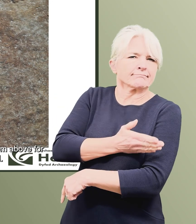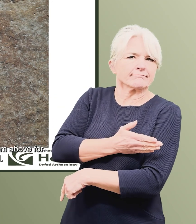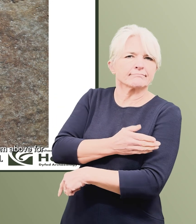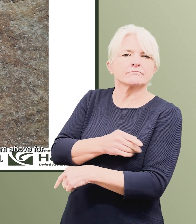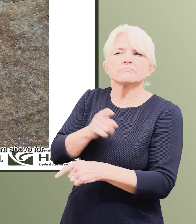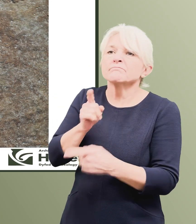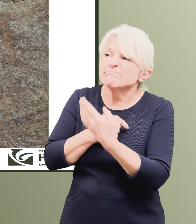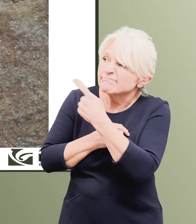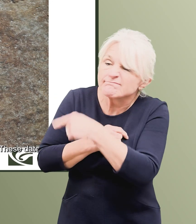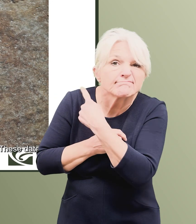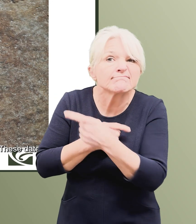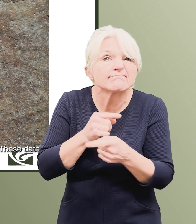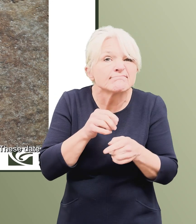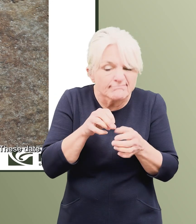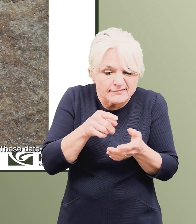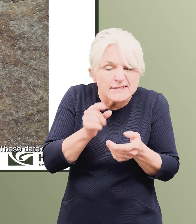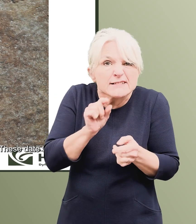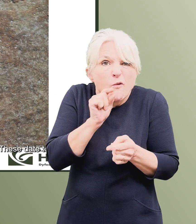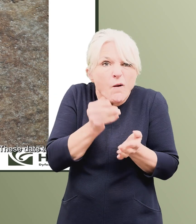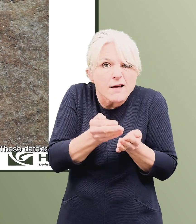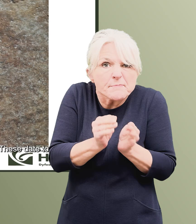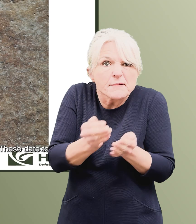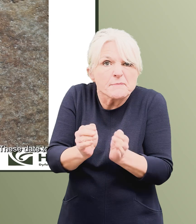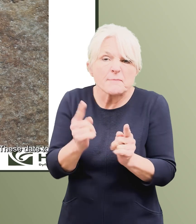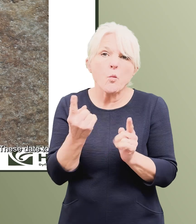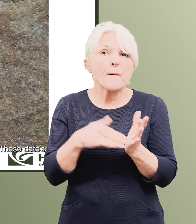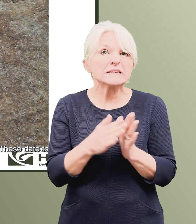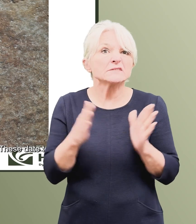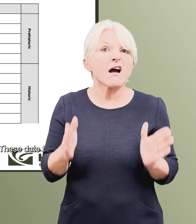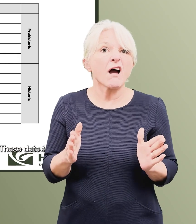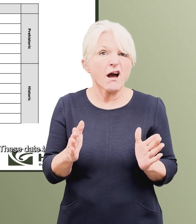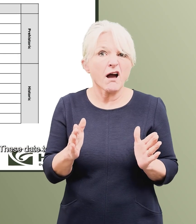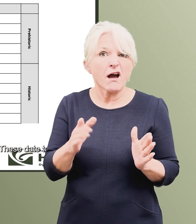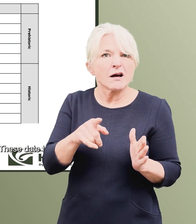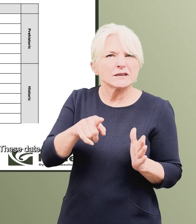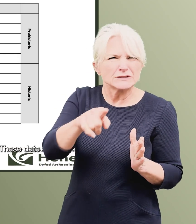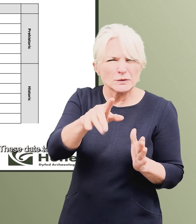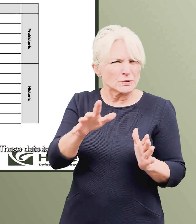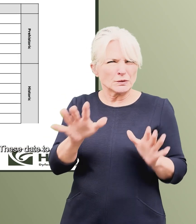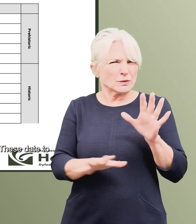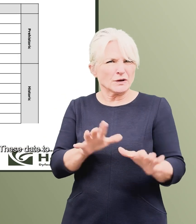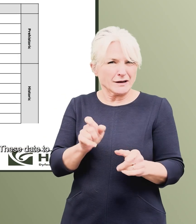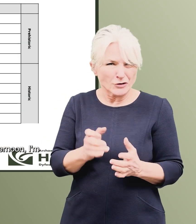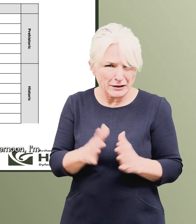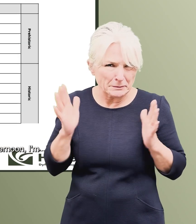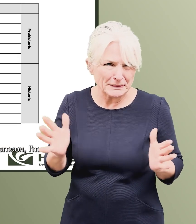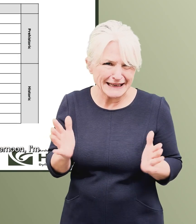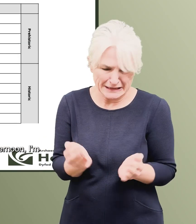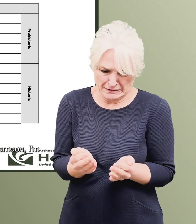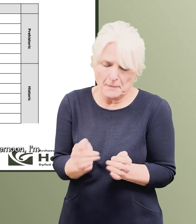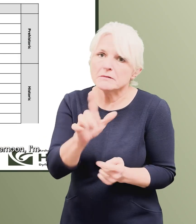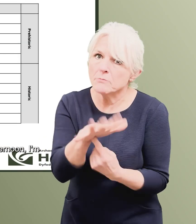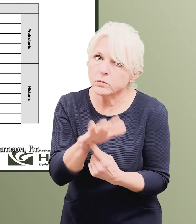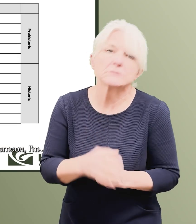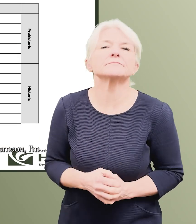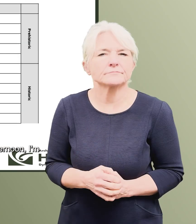completely disorientated. So they're not big, but they're really, really important. These date to the Neolithic, what we're going to focus on for